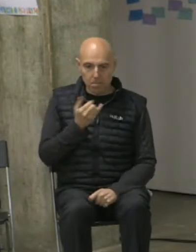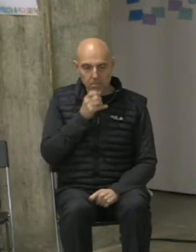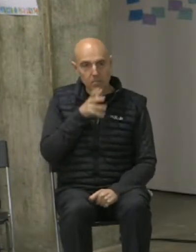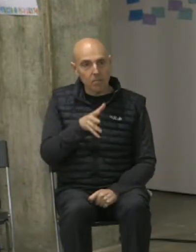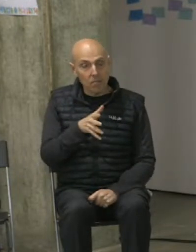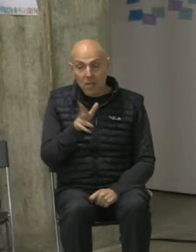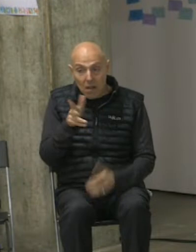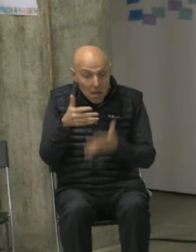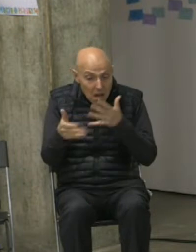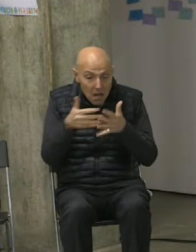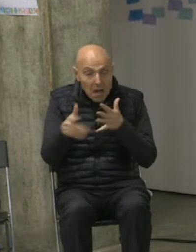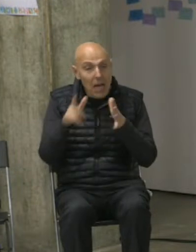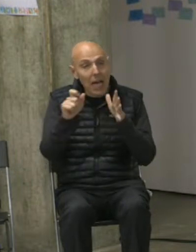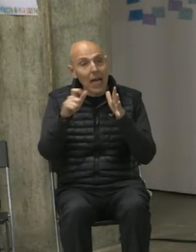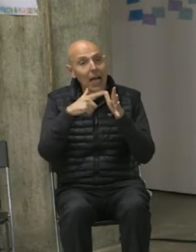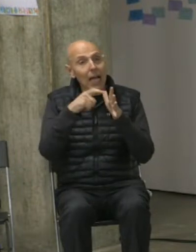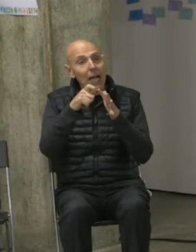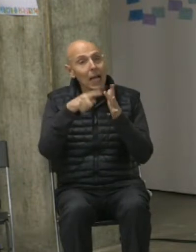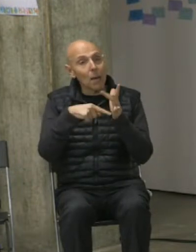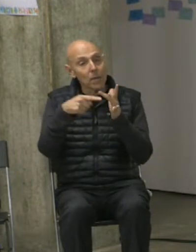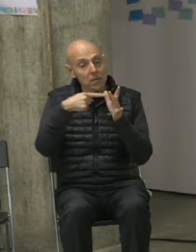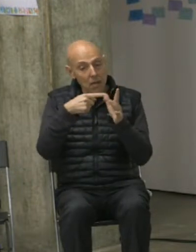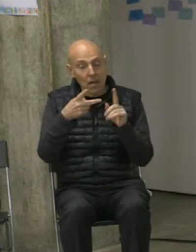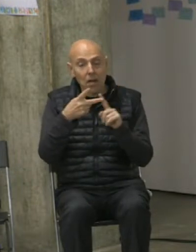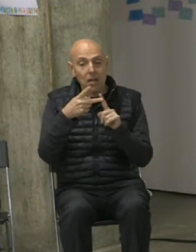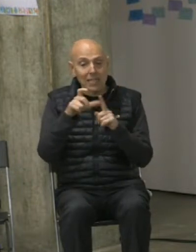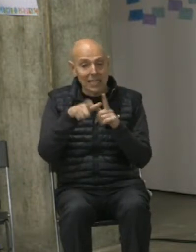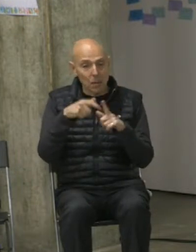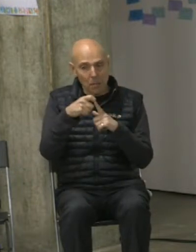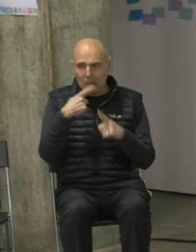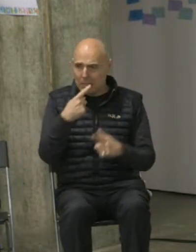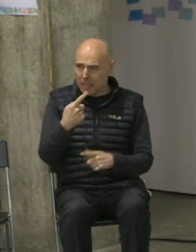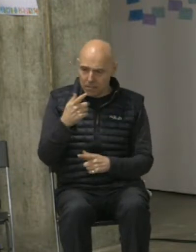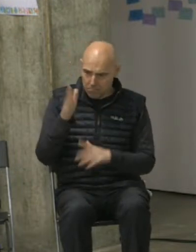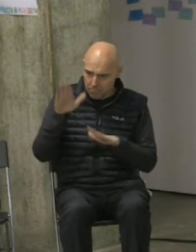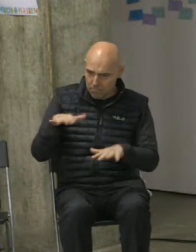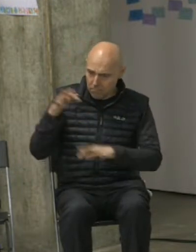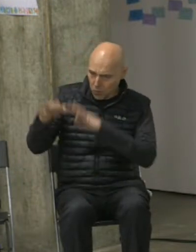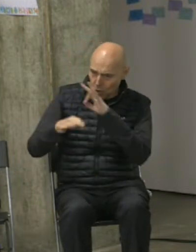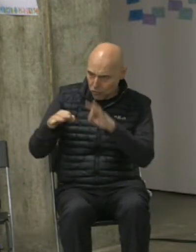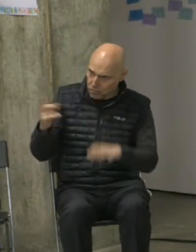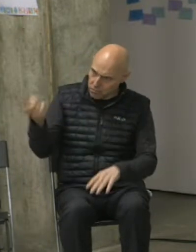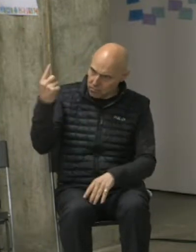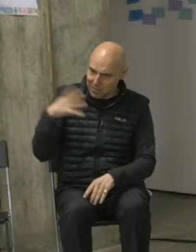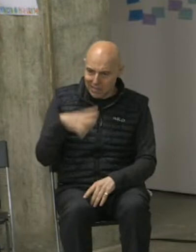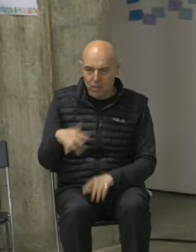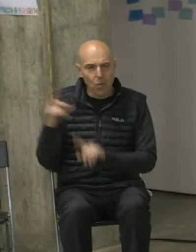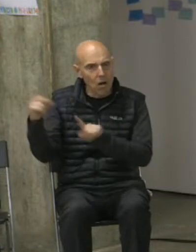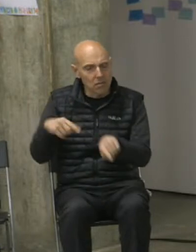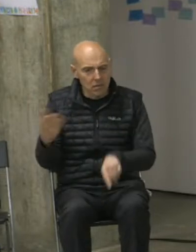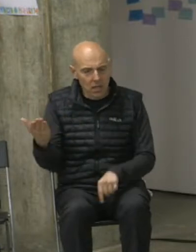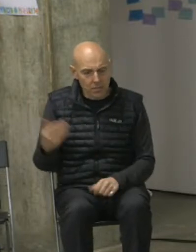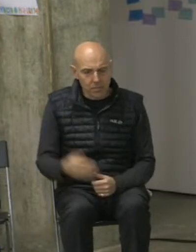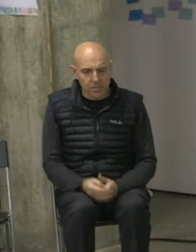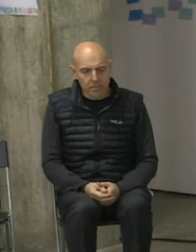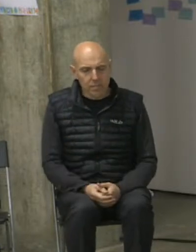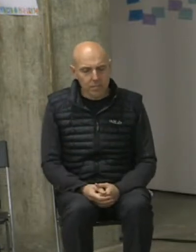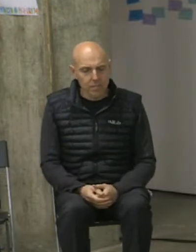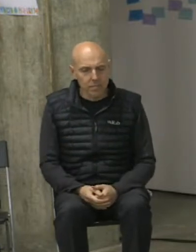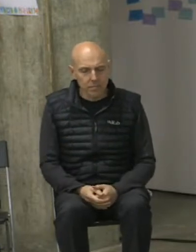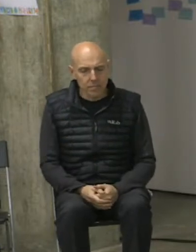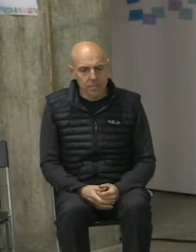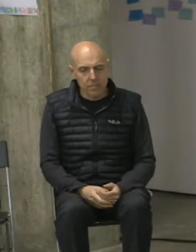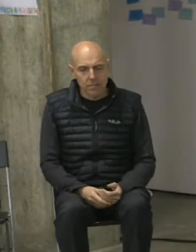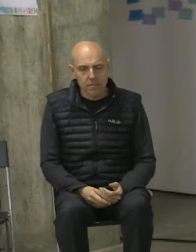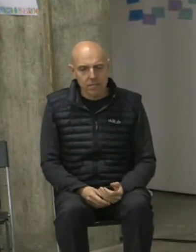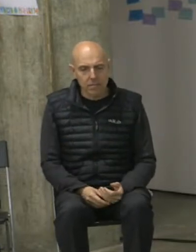and Capita need to be here. They need to answer for this. We've got questions for them that they need to answer. And I remember